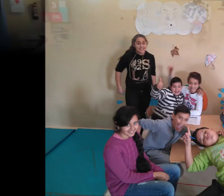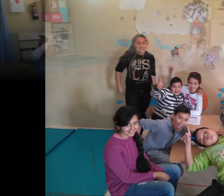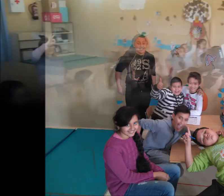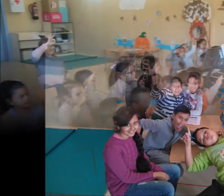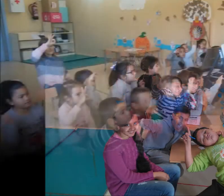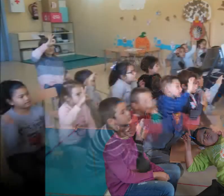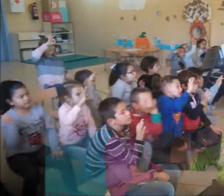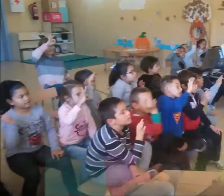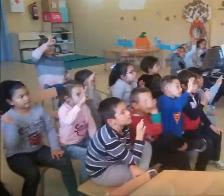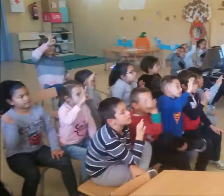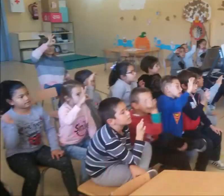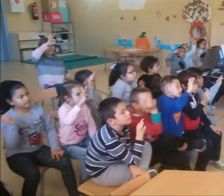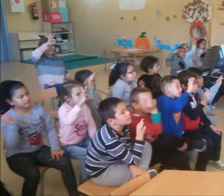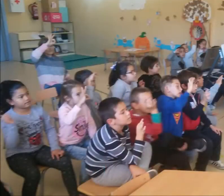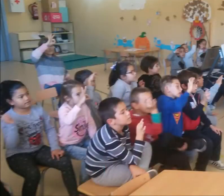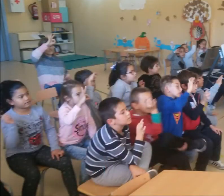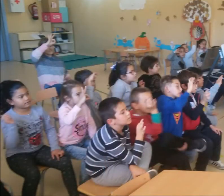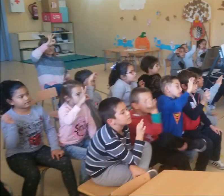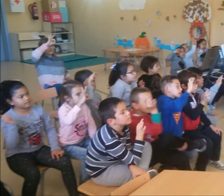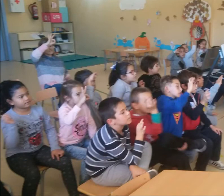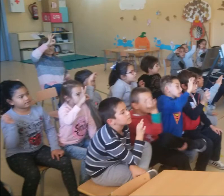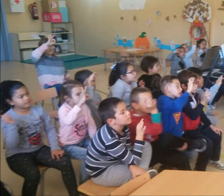miedos, sacarlos afuera.